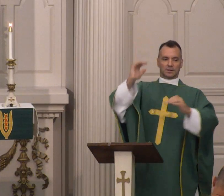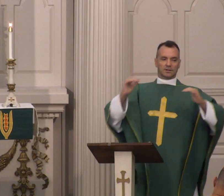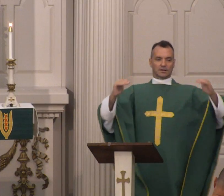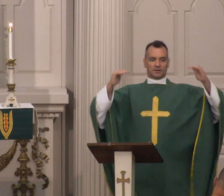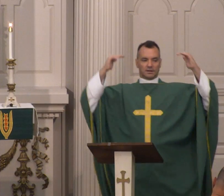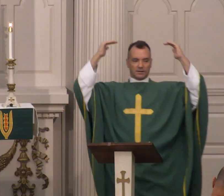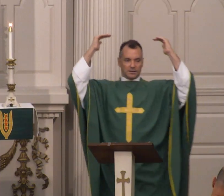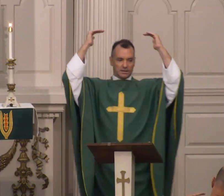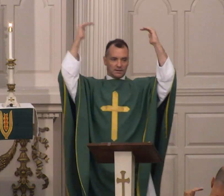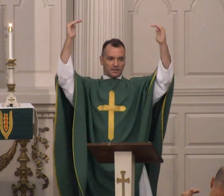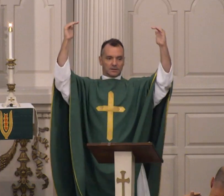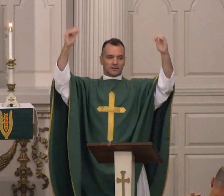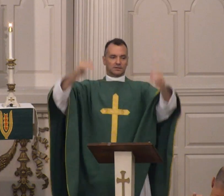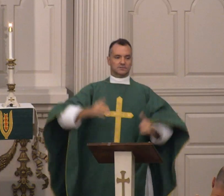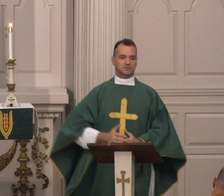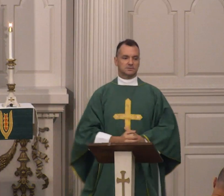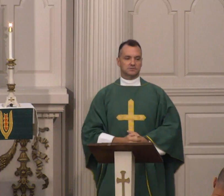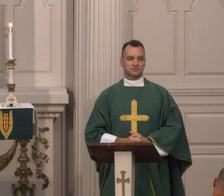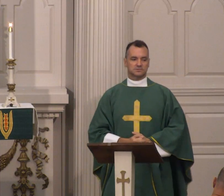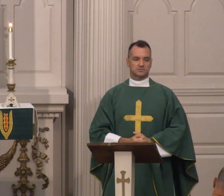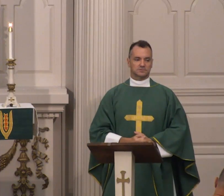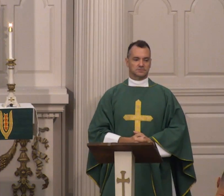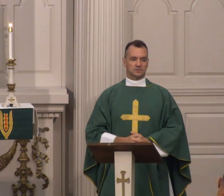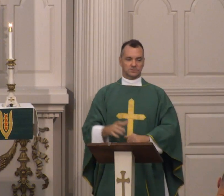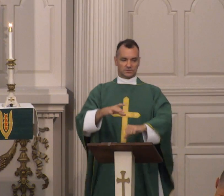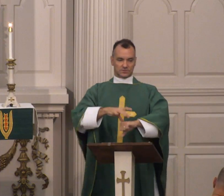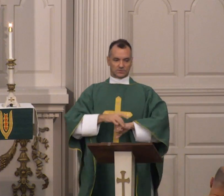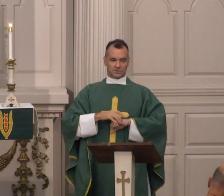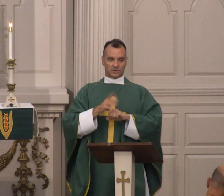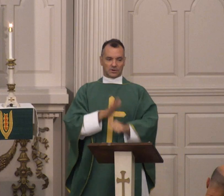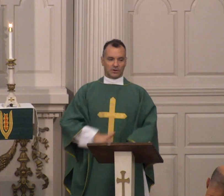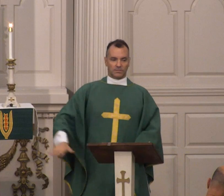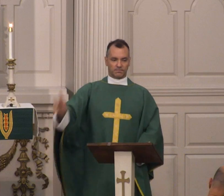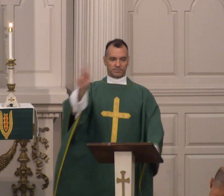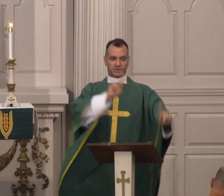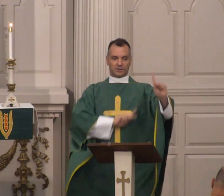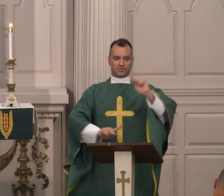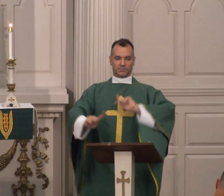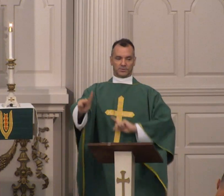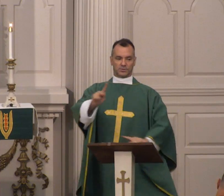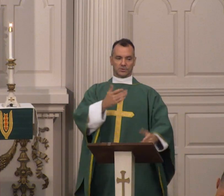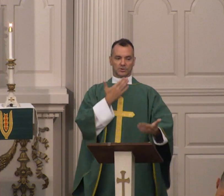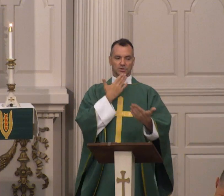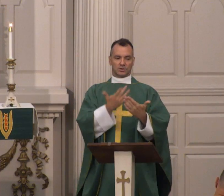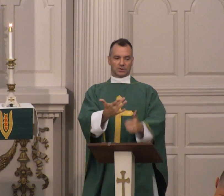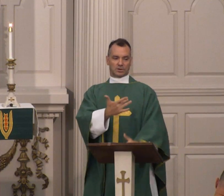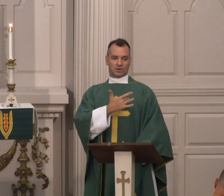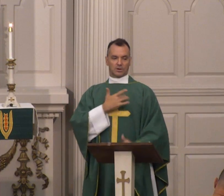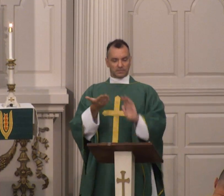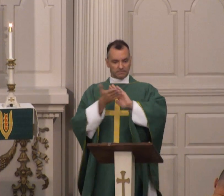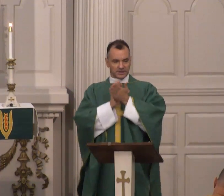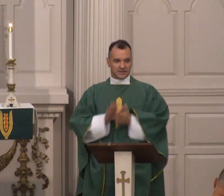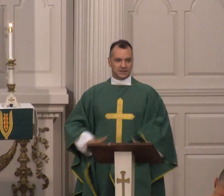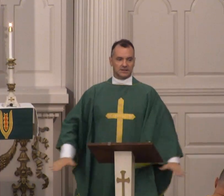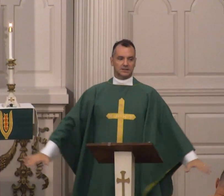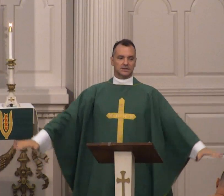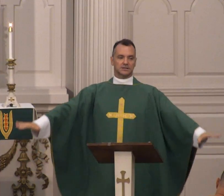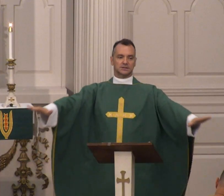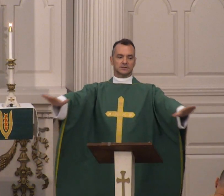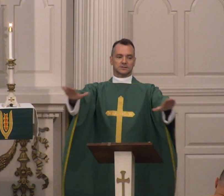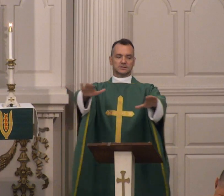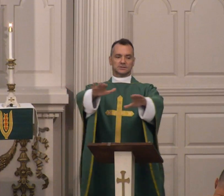to God in the highest, and on earth peace to people